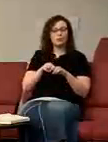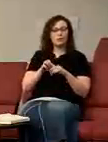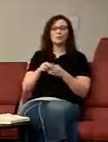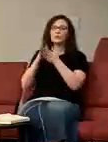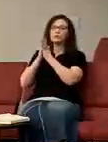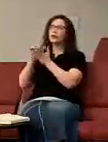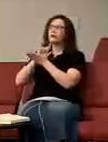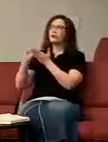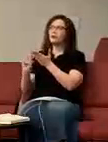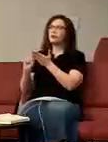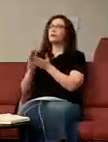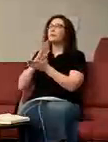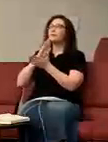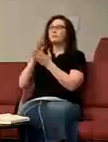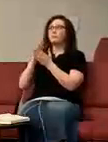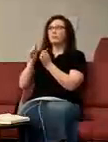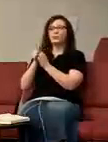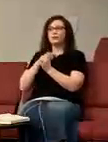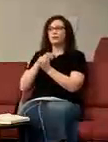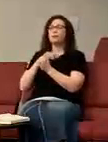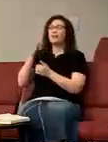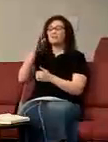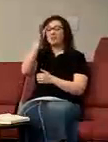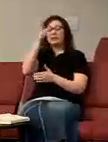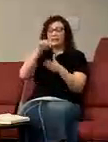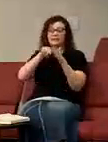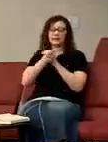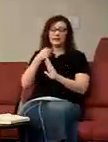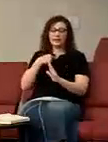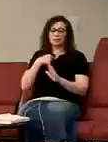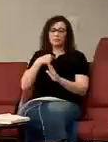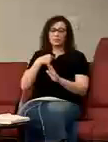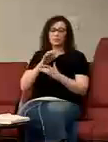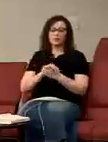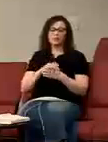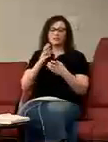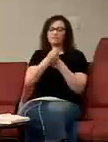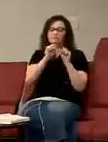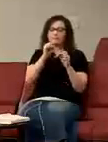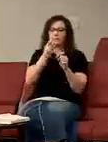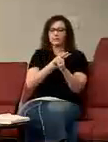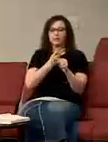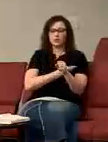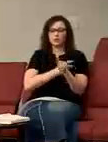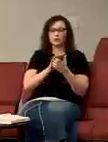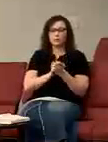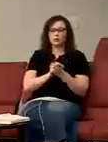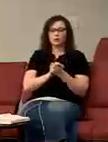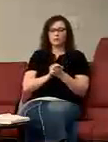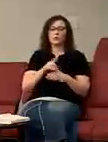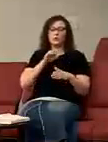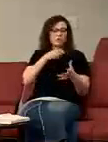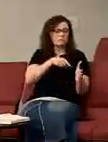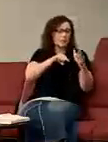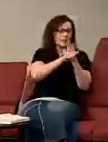didn't, I don't think it was like a, I think he just went and just trusted God and just did it. And then when he rescued, he killed the lion